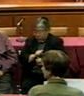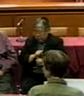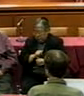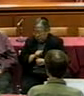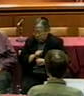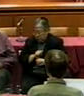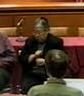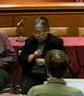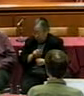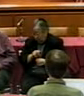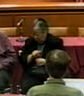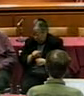Donna?